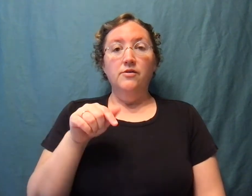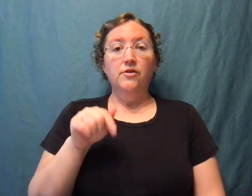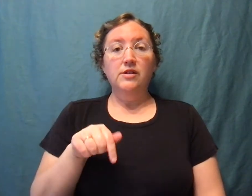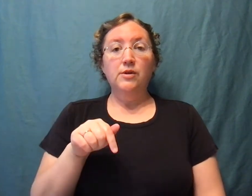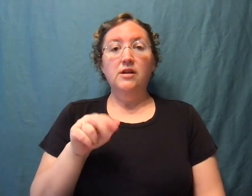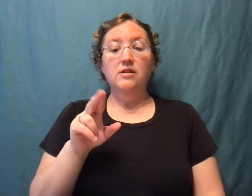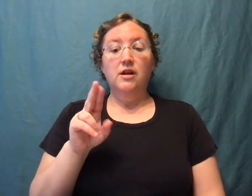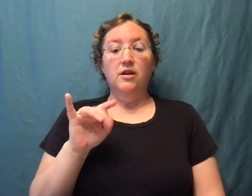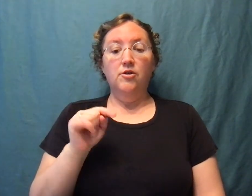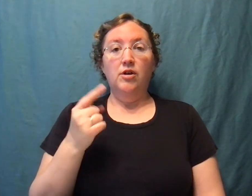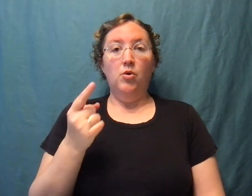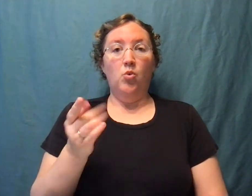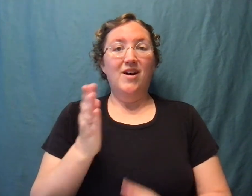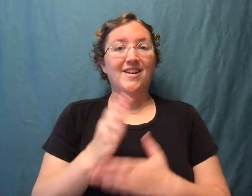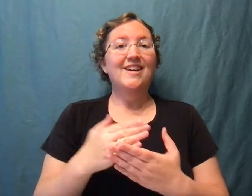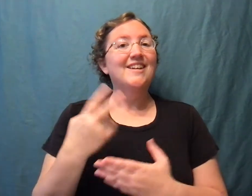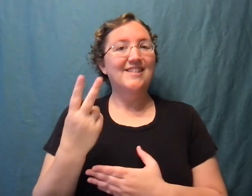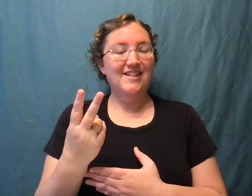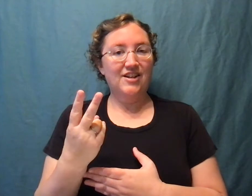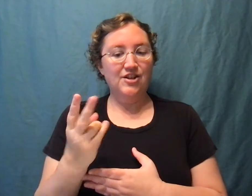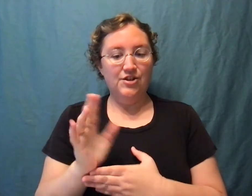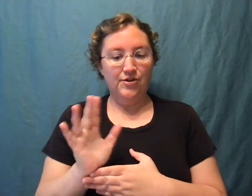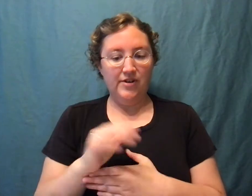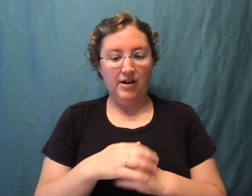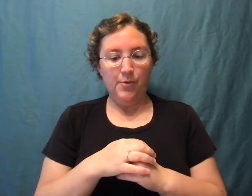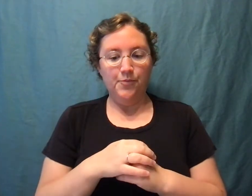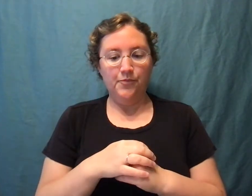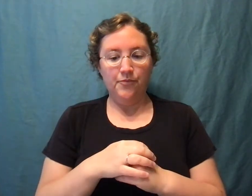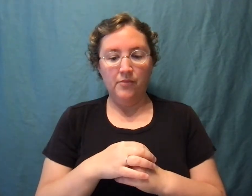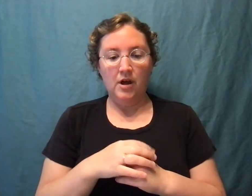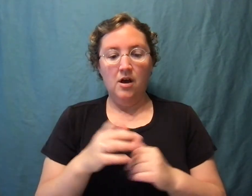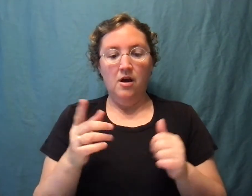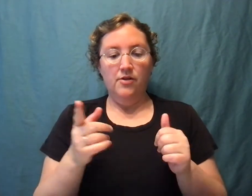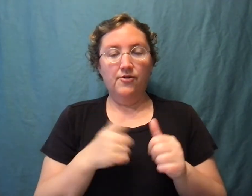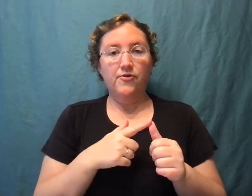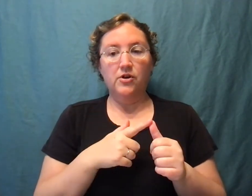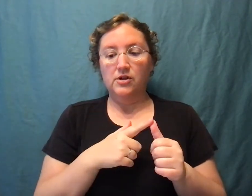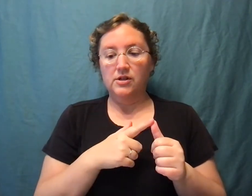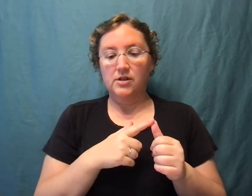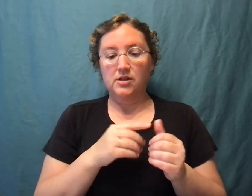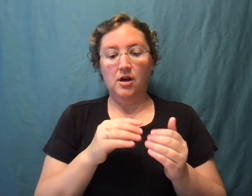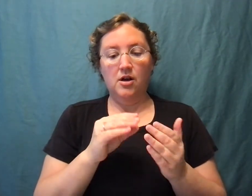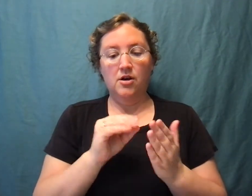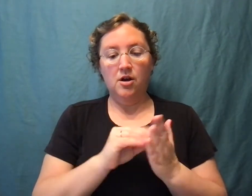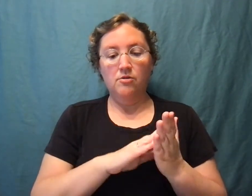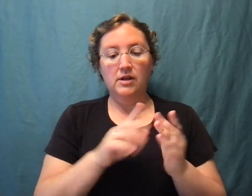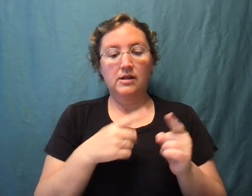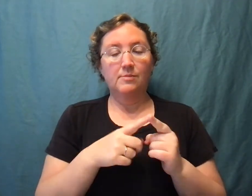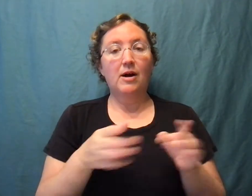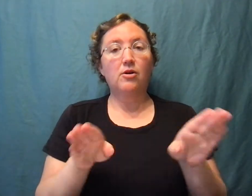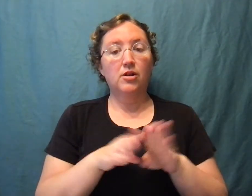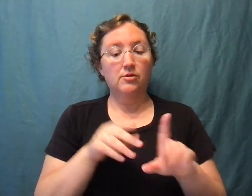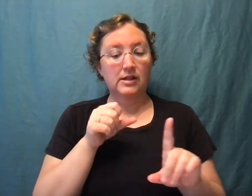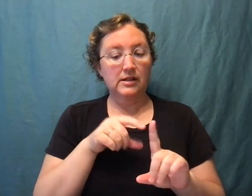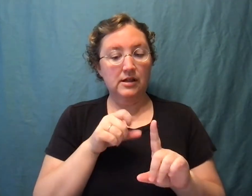So this is the Unit 1, Section 2 video. The first note is about closing